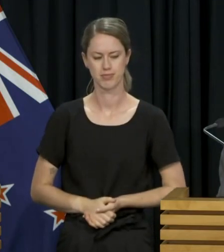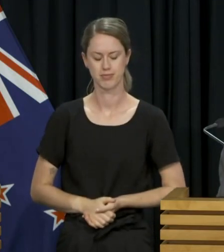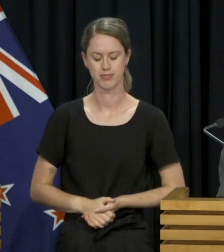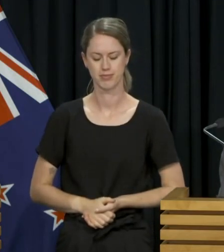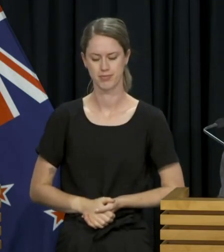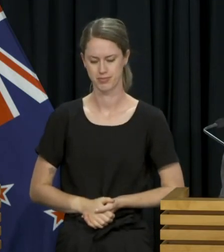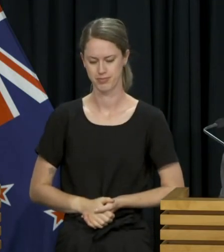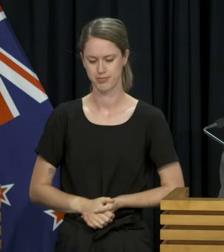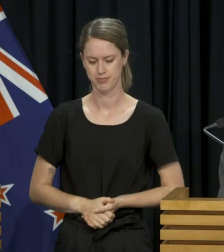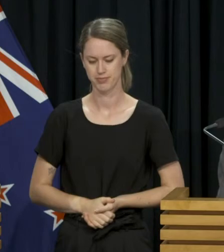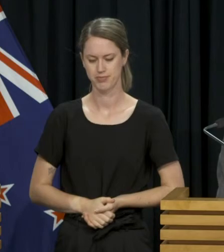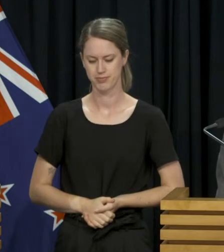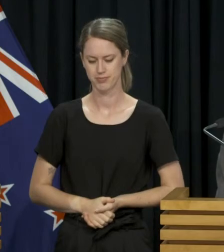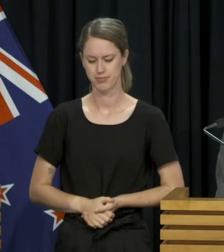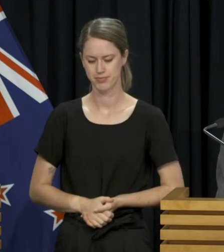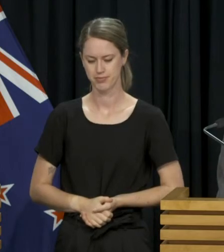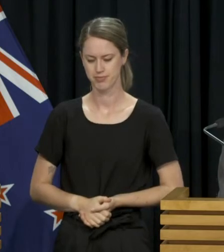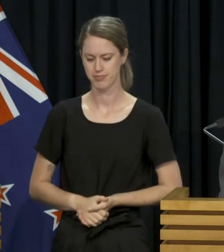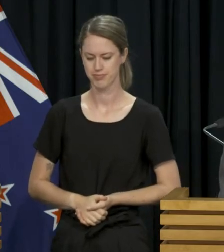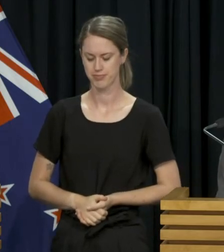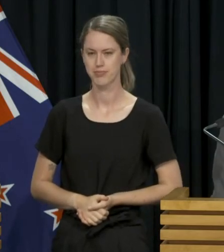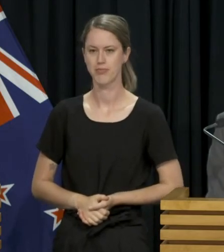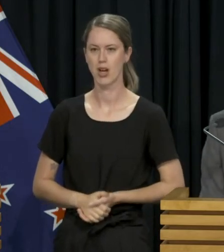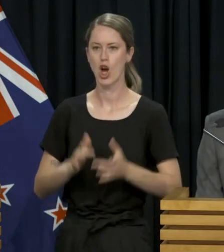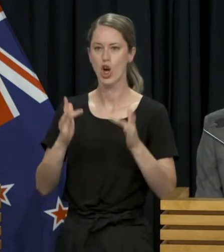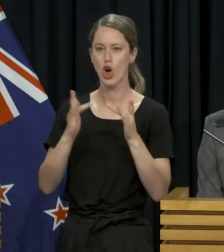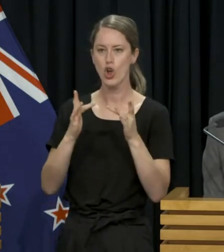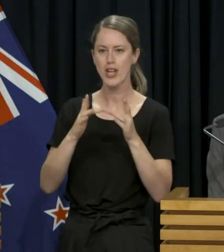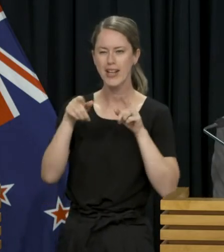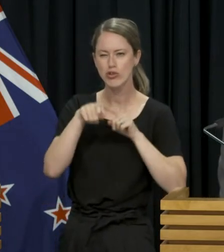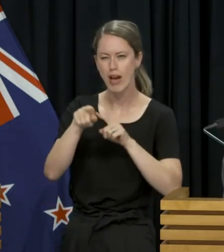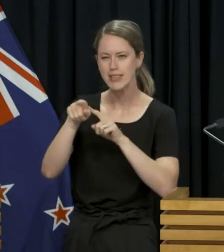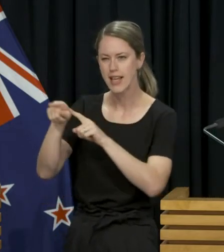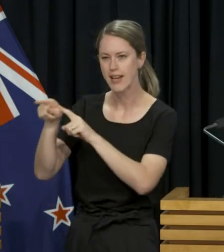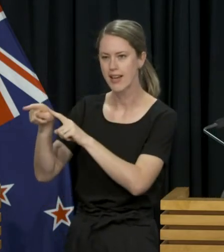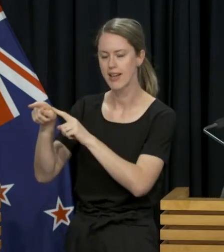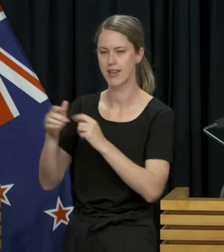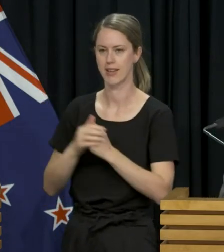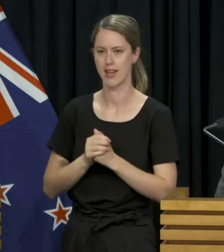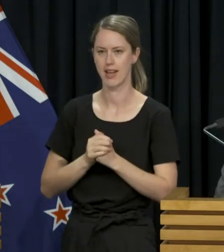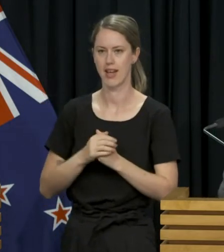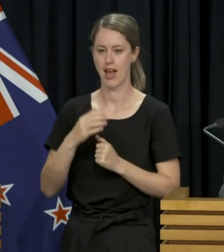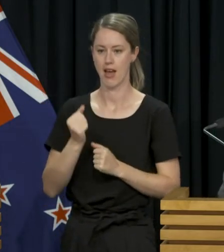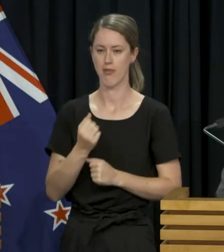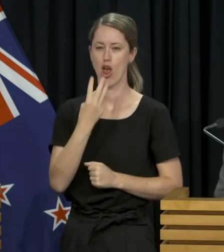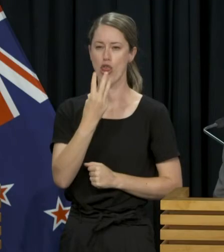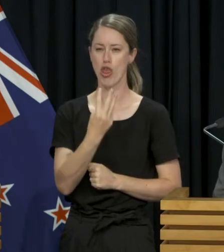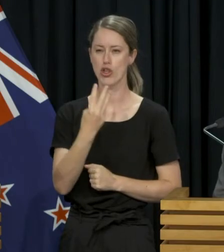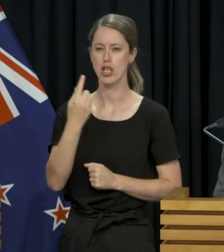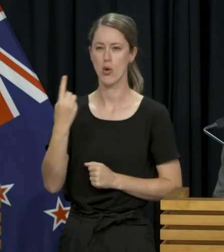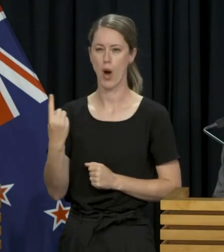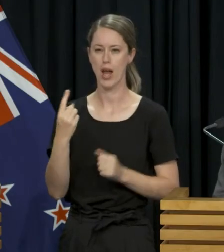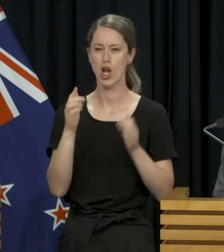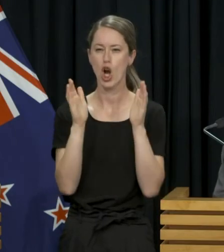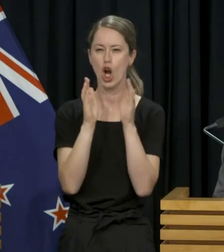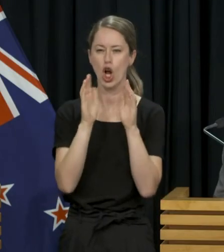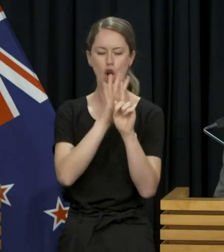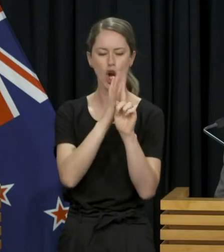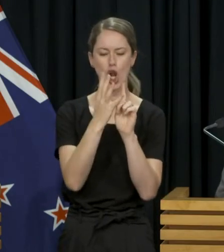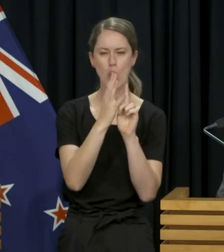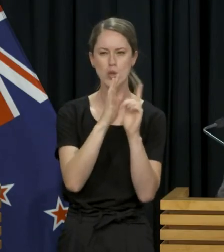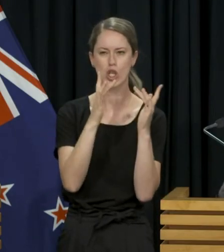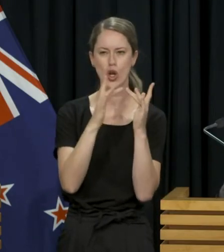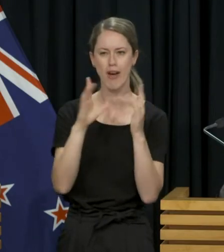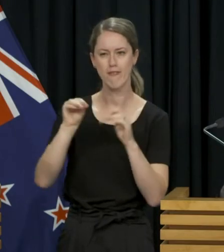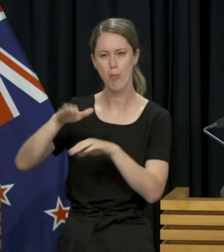An update on contact tracing. As at 11:30 this morning, there were the total of 31 close contacts from the high school.